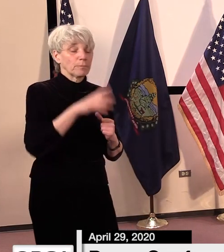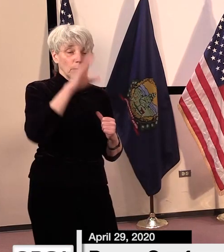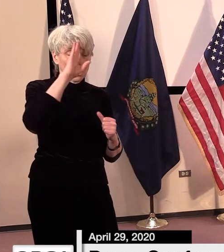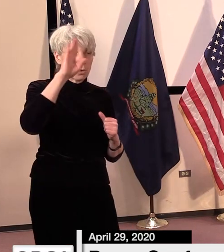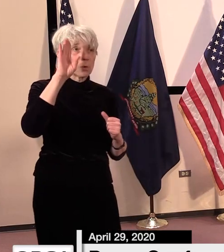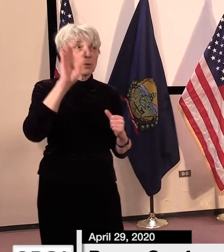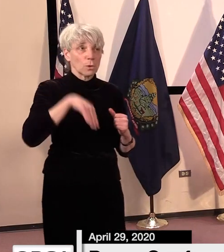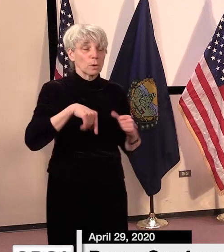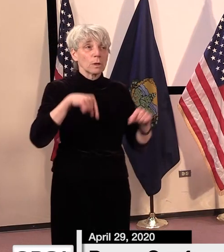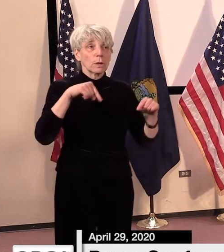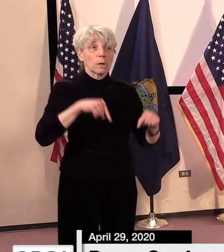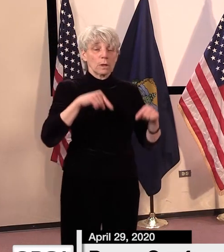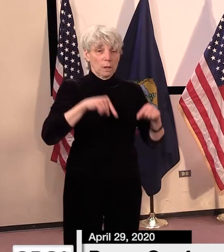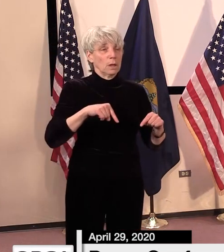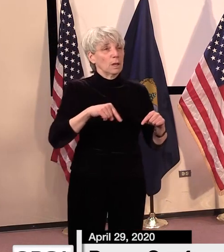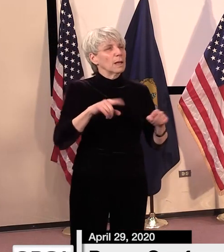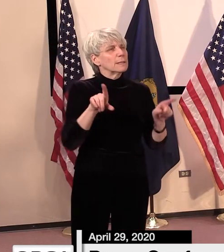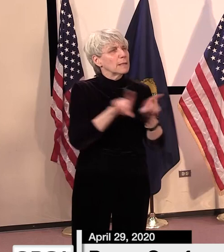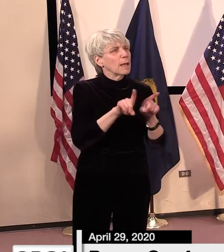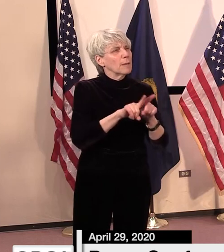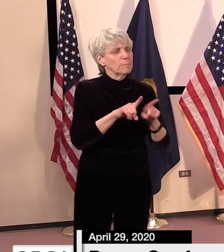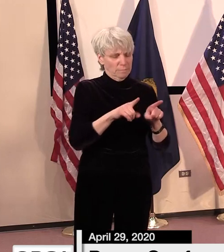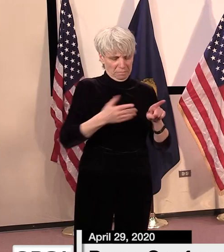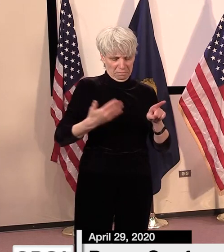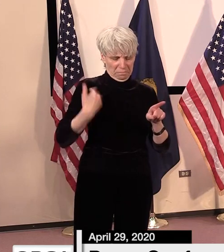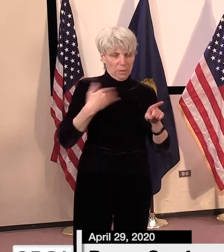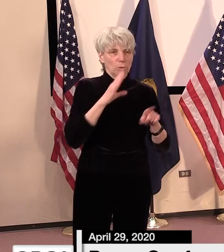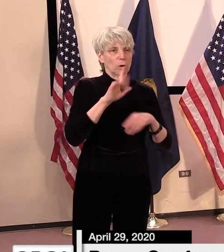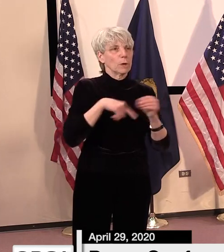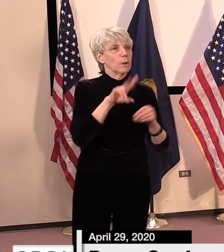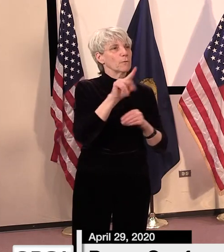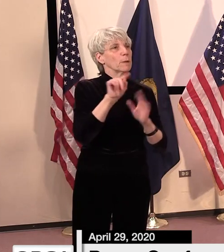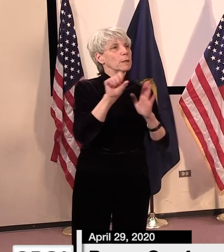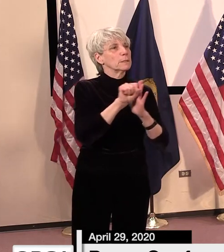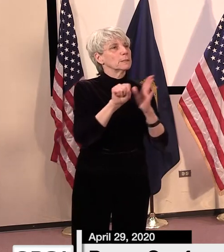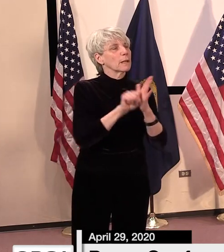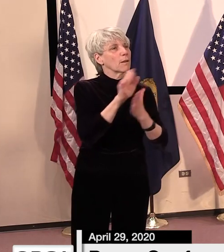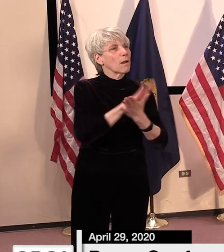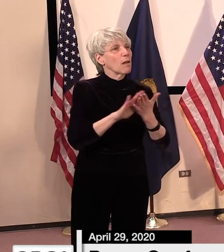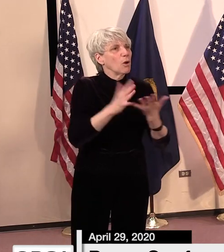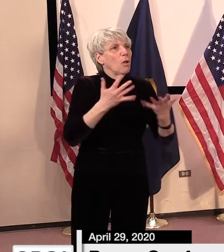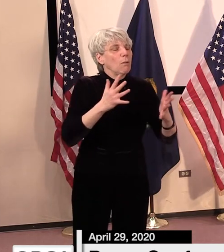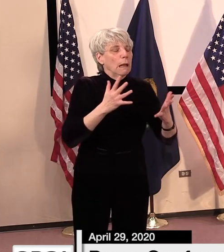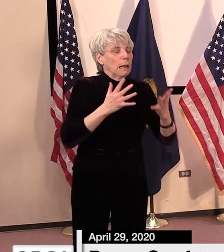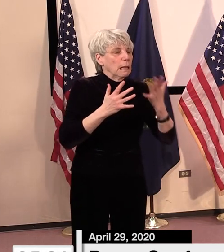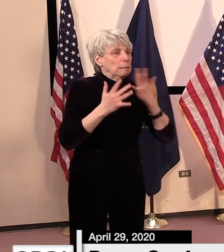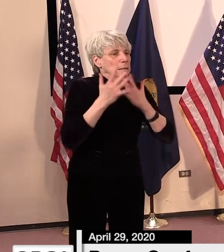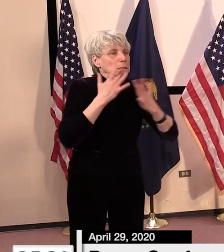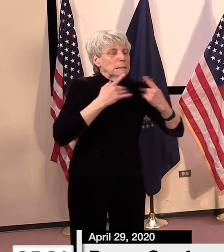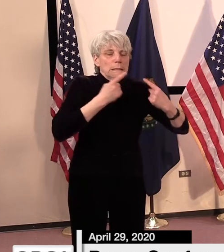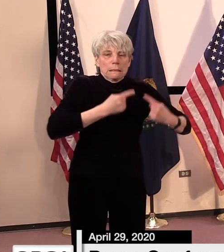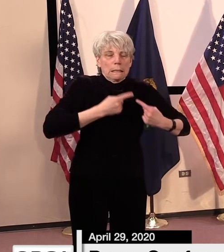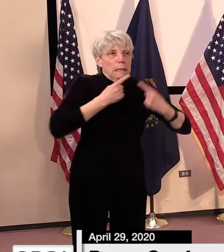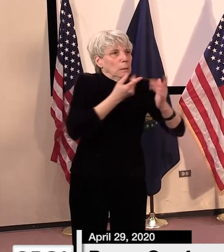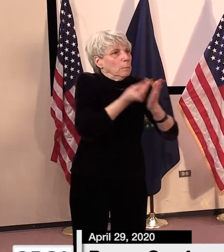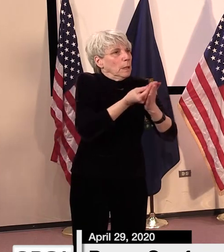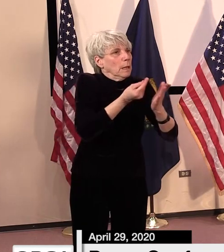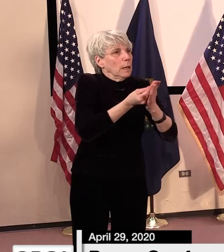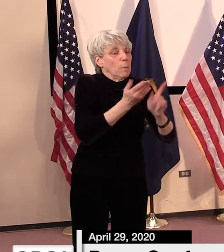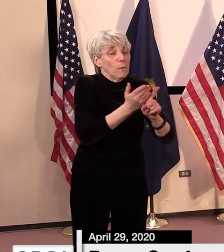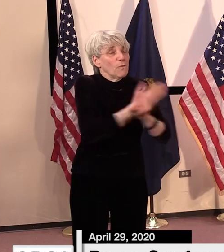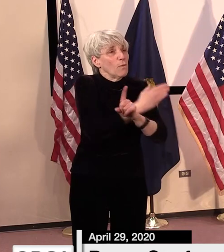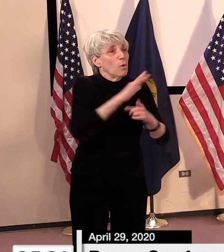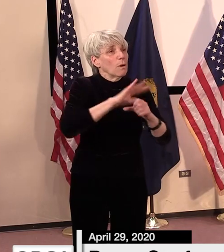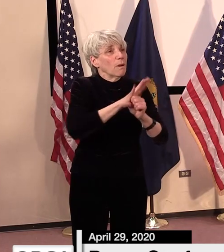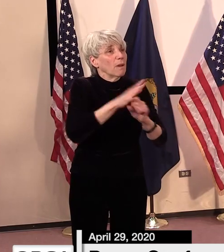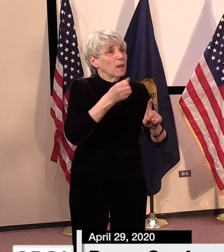was in a bit of trouble before this pandemic, and this has not helped them at all. I'm very concerned about the farmers themselves.